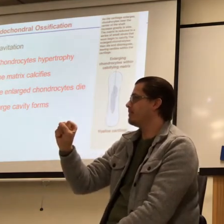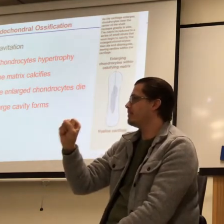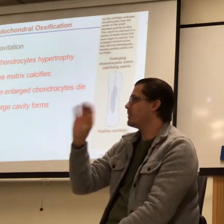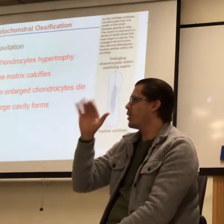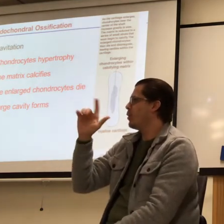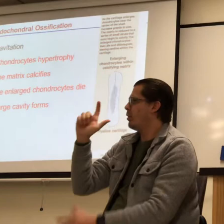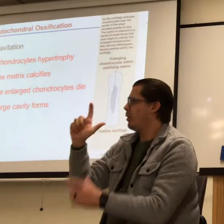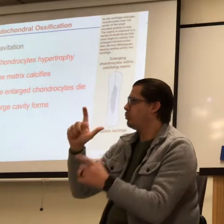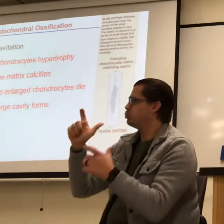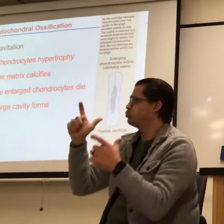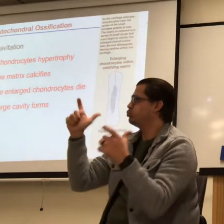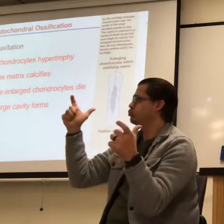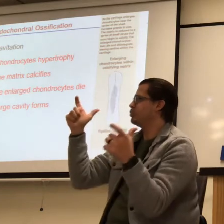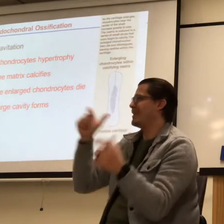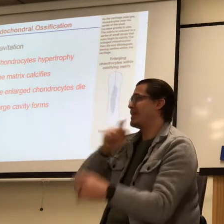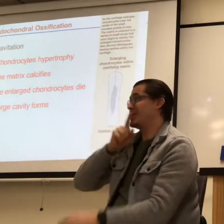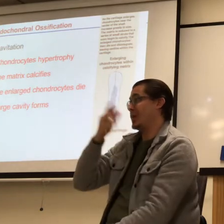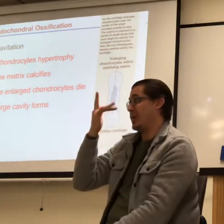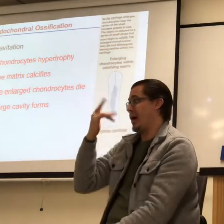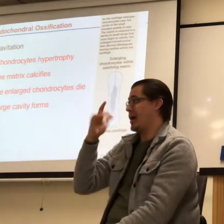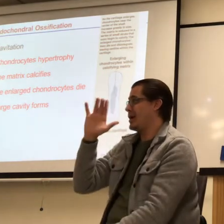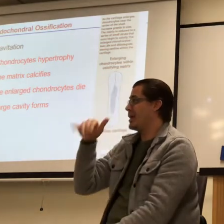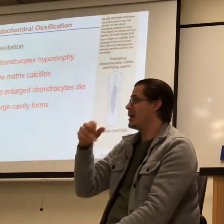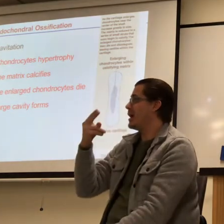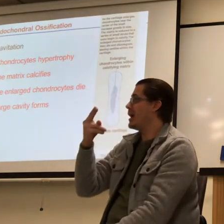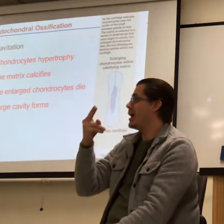They get large, and I'm not sure why, but they hypertrophy.